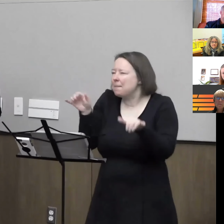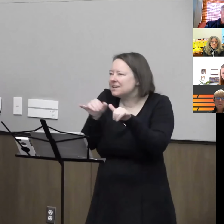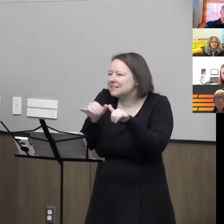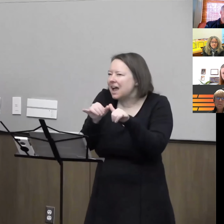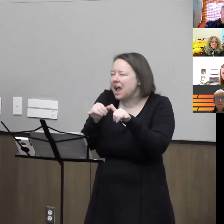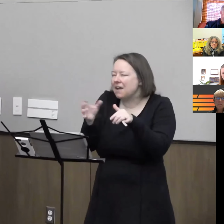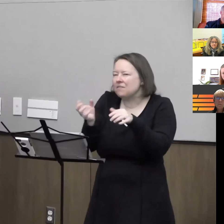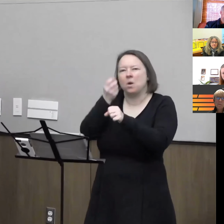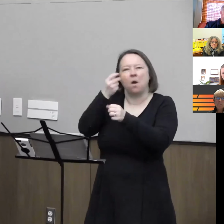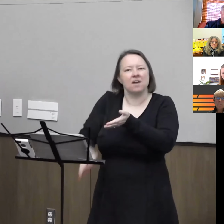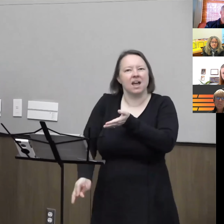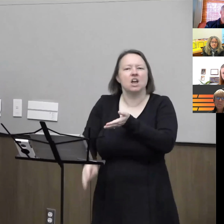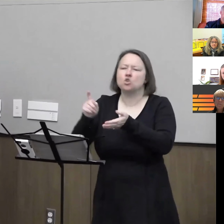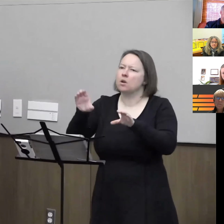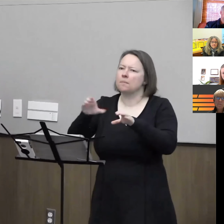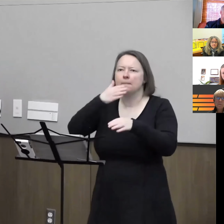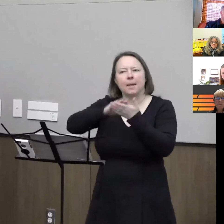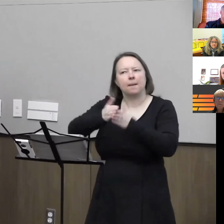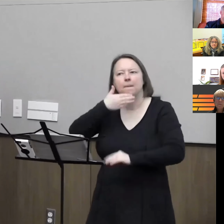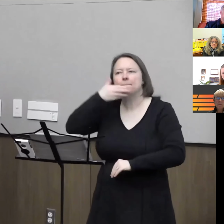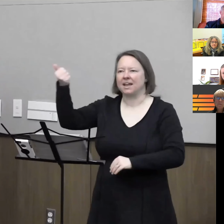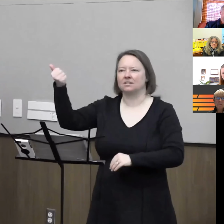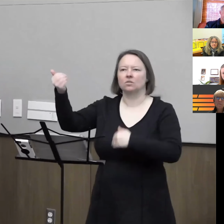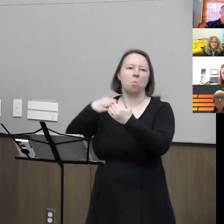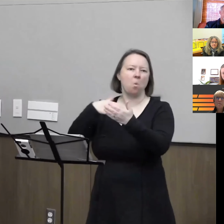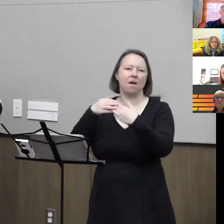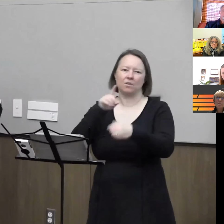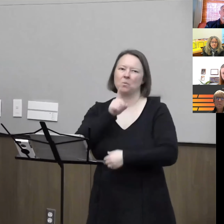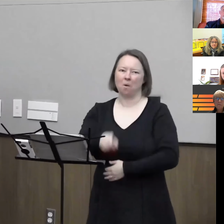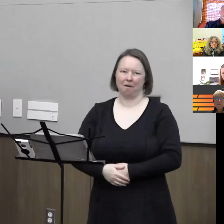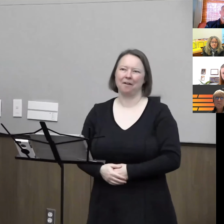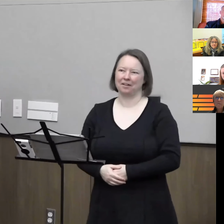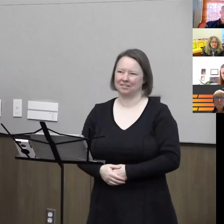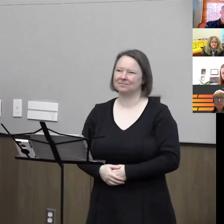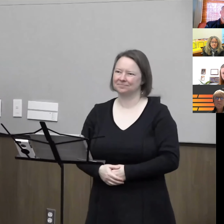fail, be the best of whatever you are.